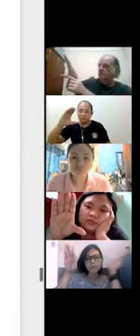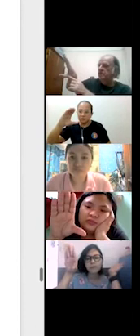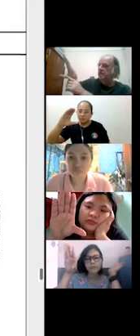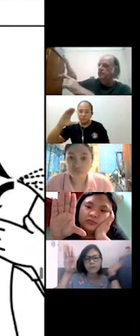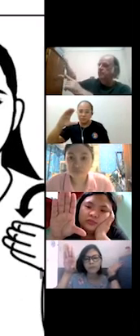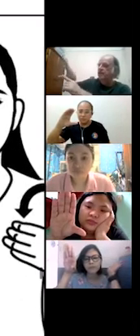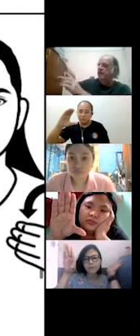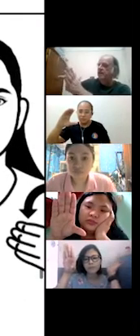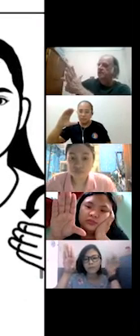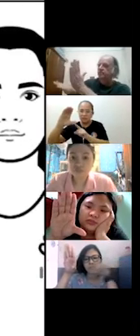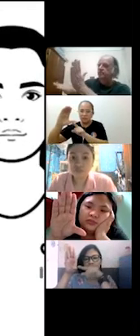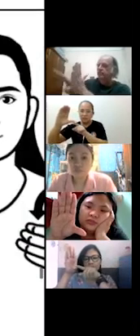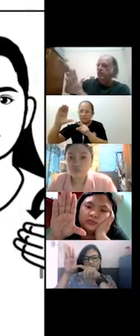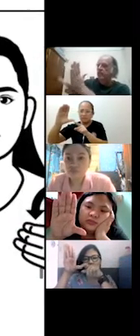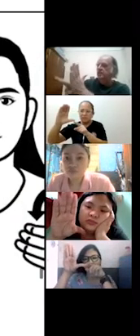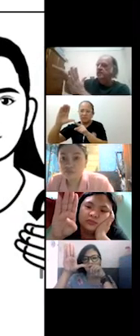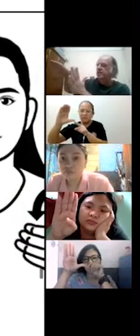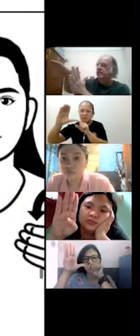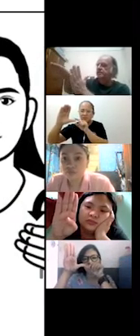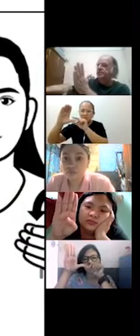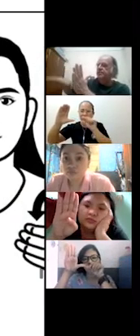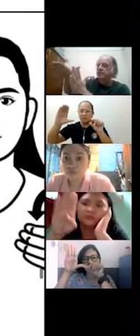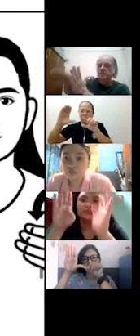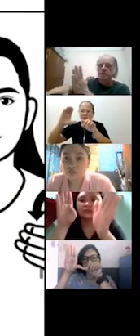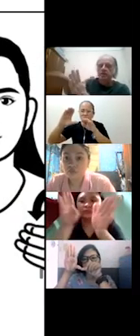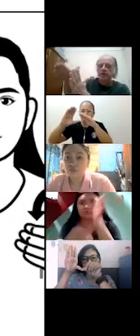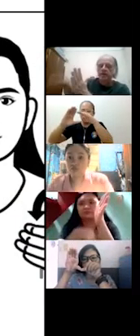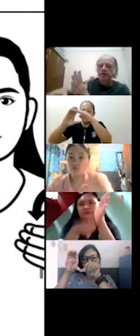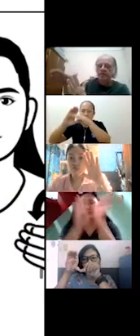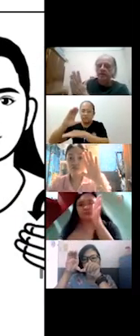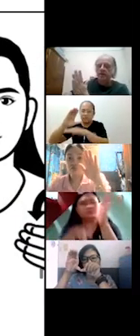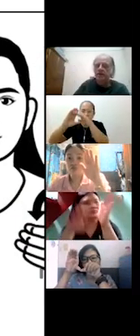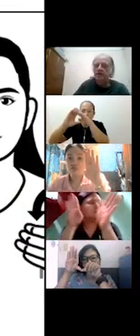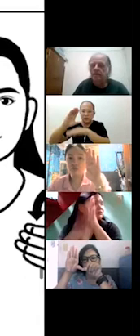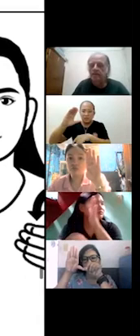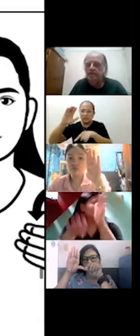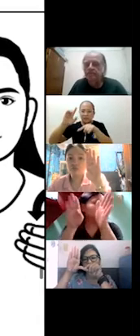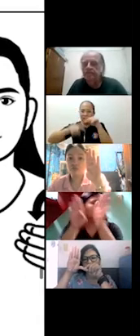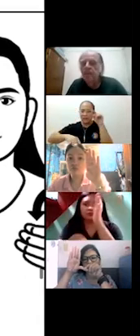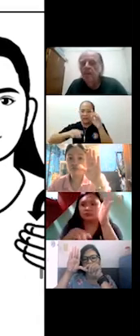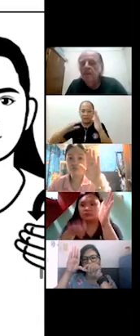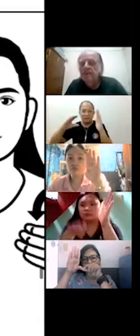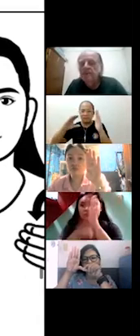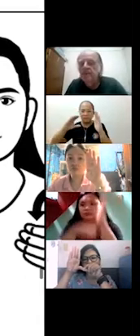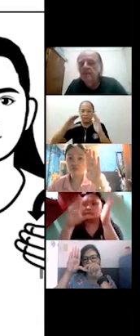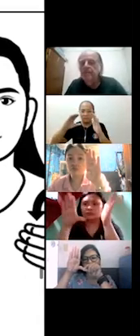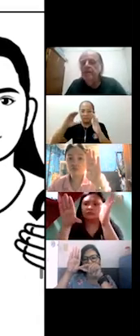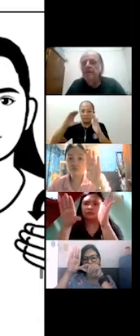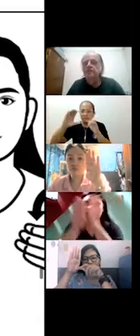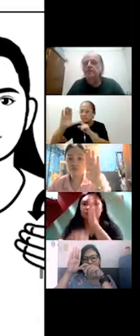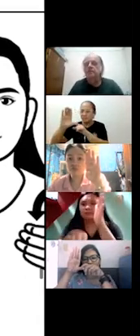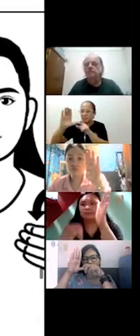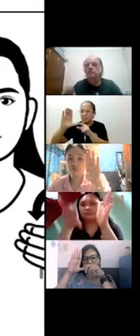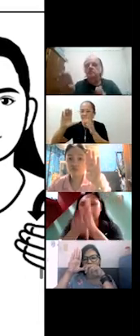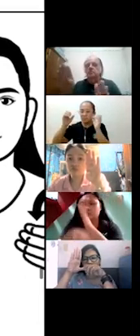So the thumb was pointed out. So in this particular sign, you can't have contact on the thumb. So it may